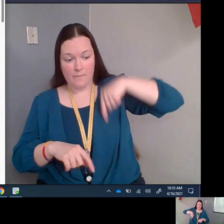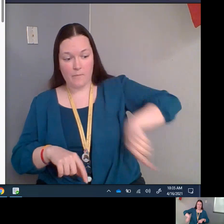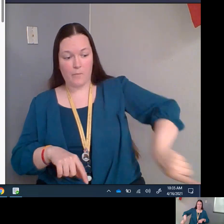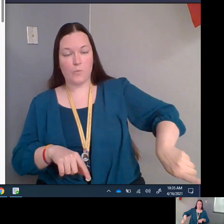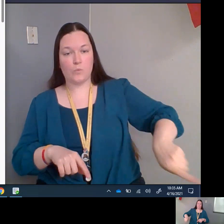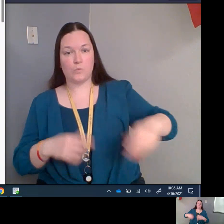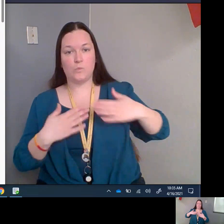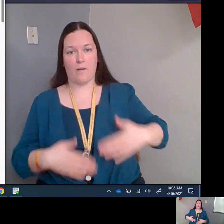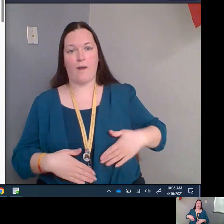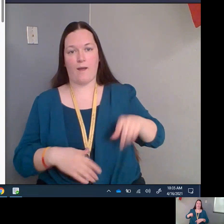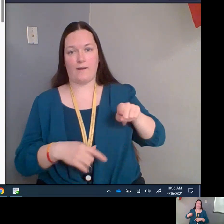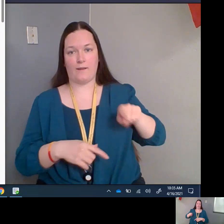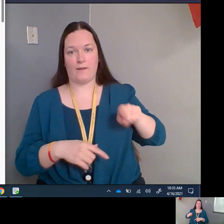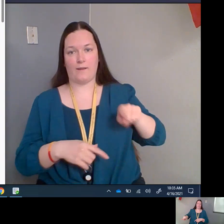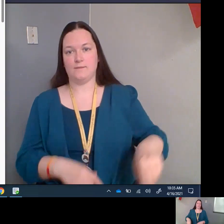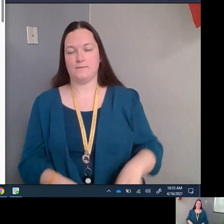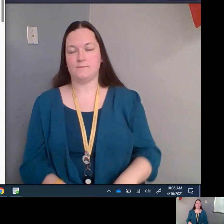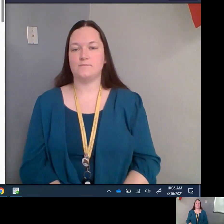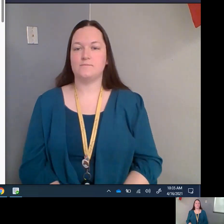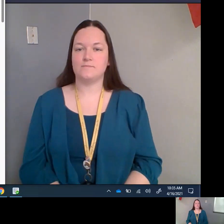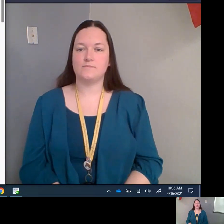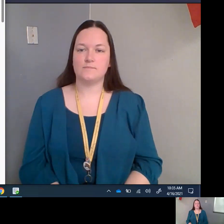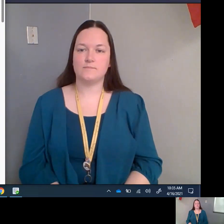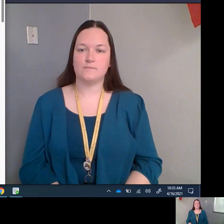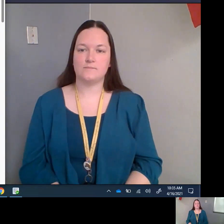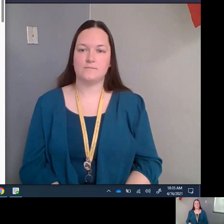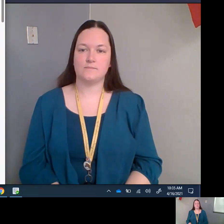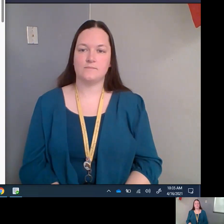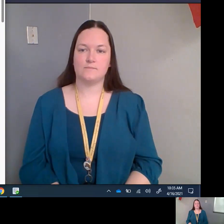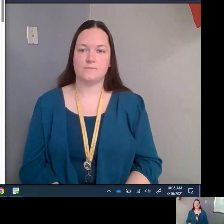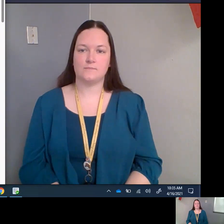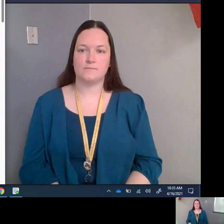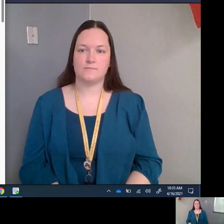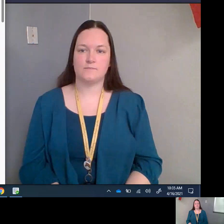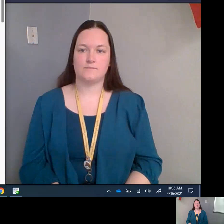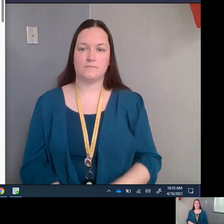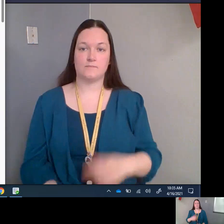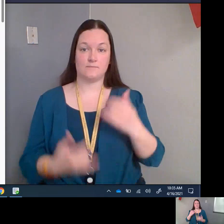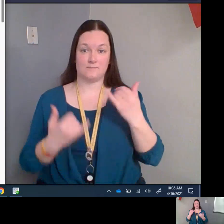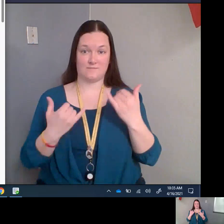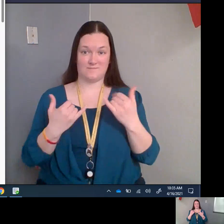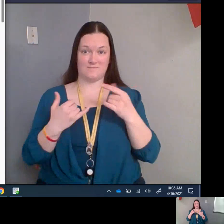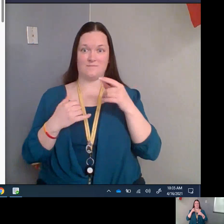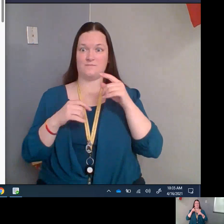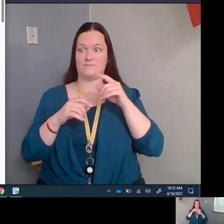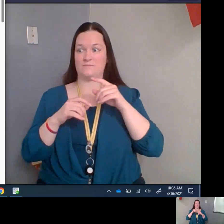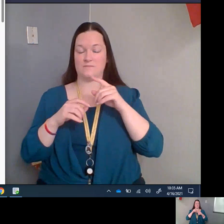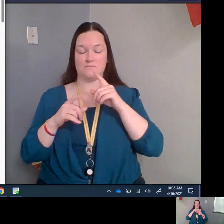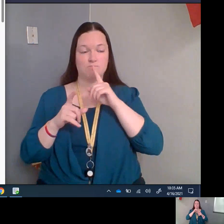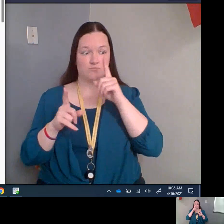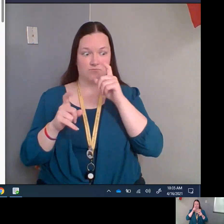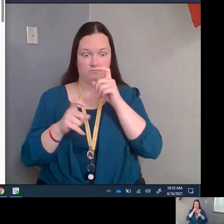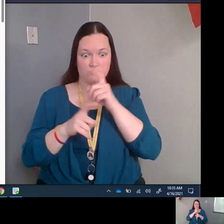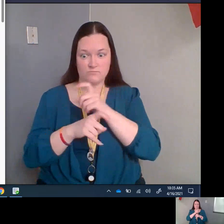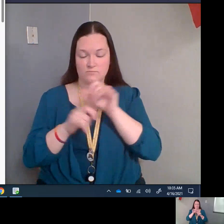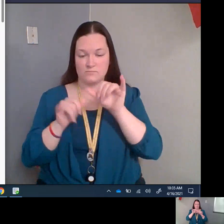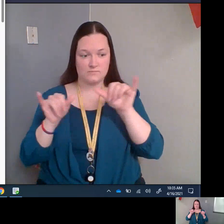information from the brain to the body. Now, within this elaborate system of